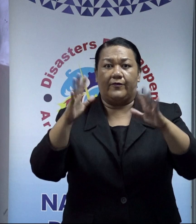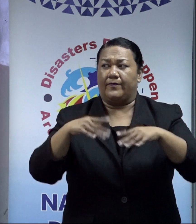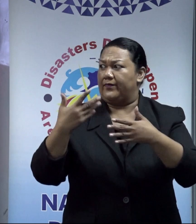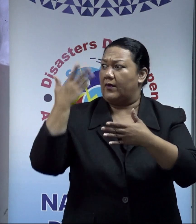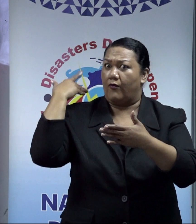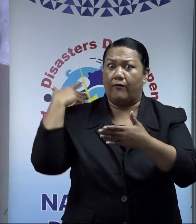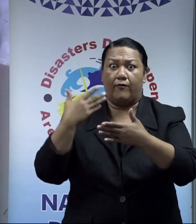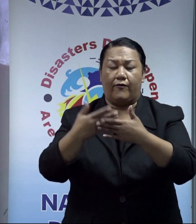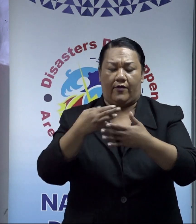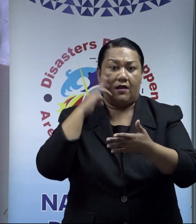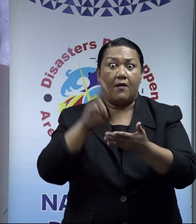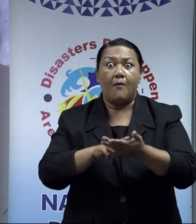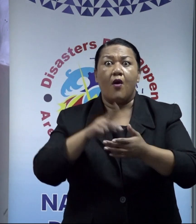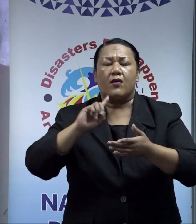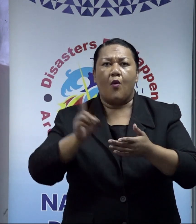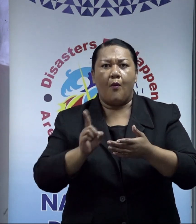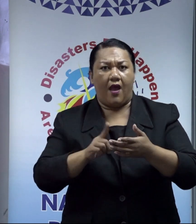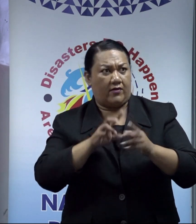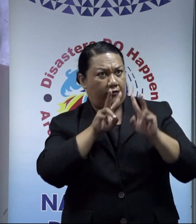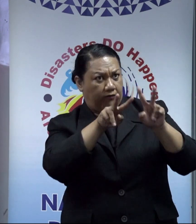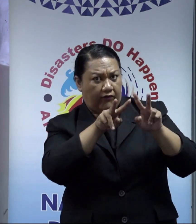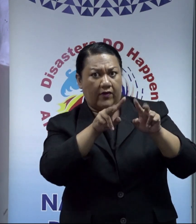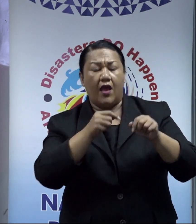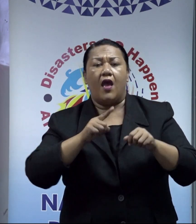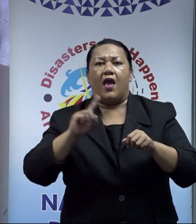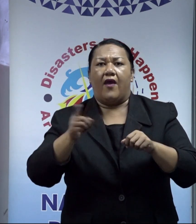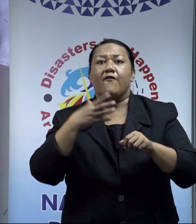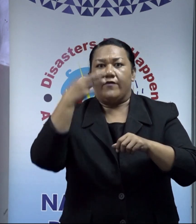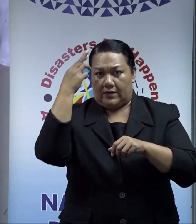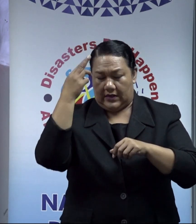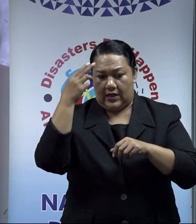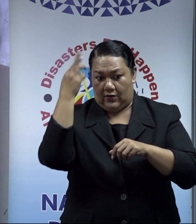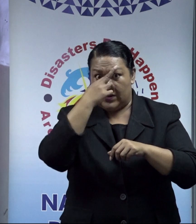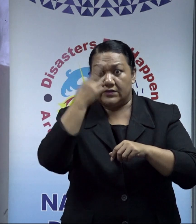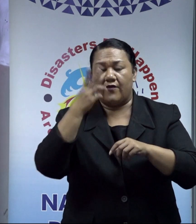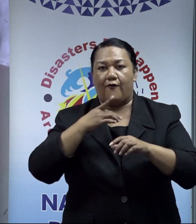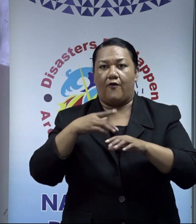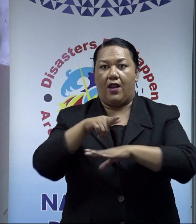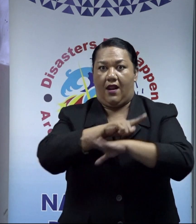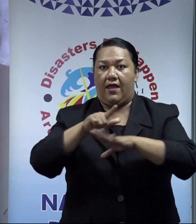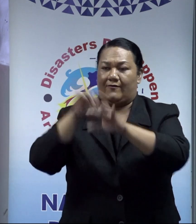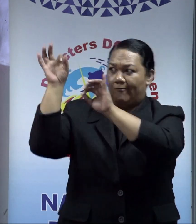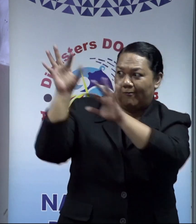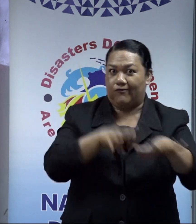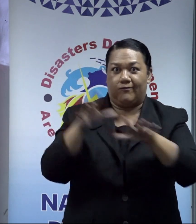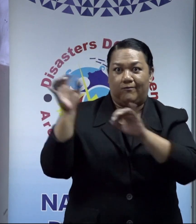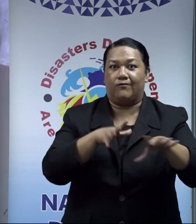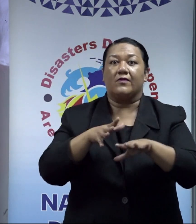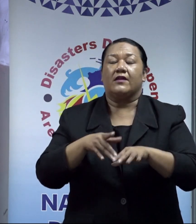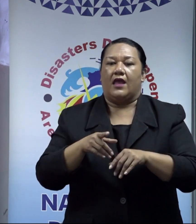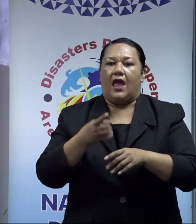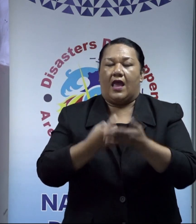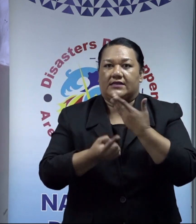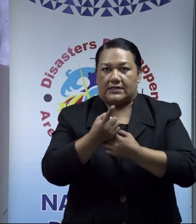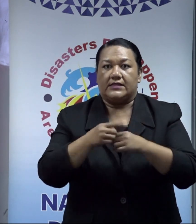couple of days, soil will be saturated and therefore the risk of landslide occurring remains. Strong and gusty